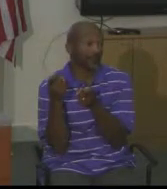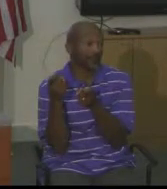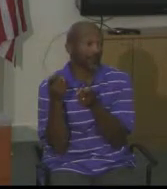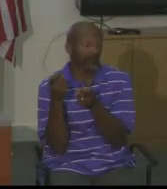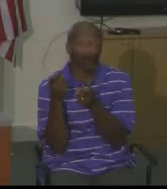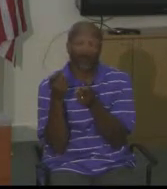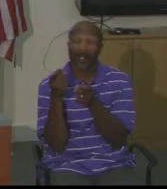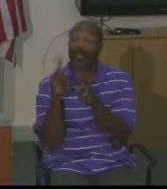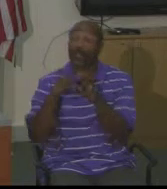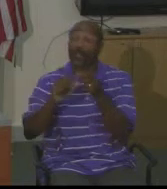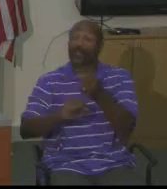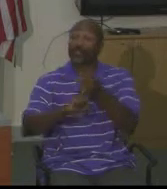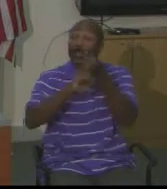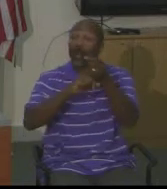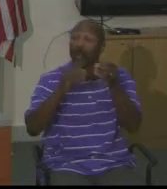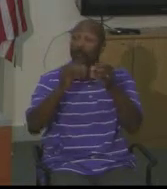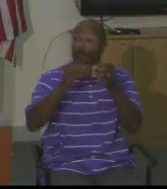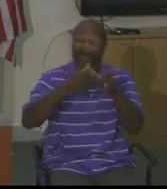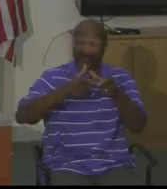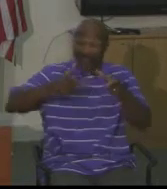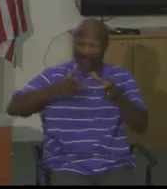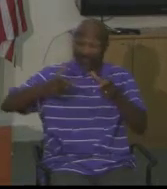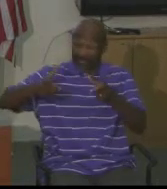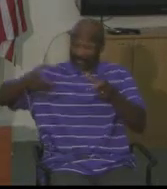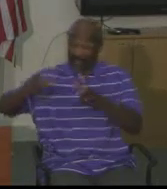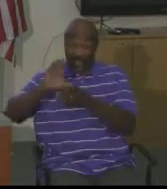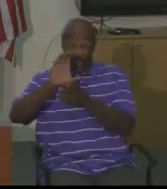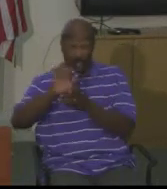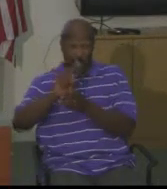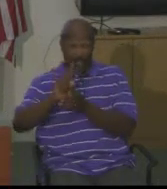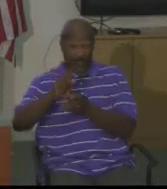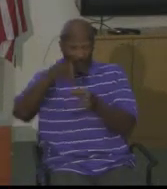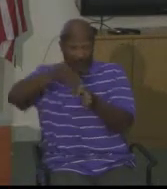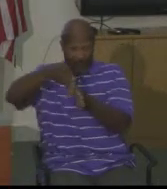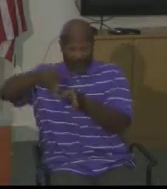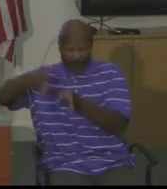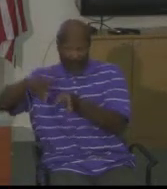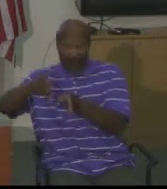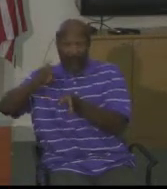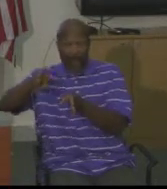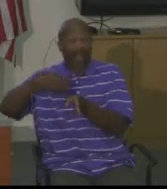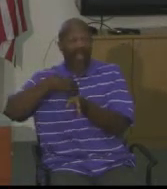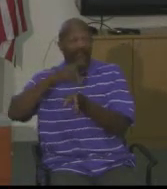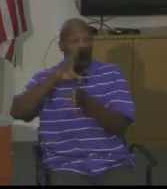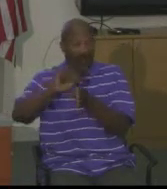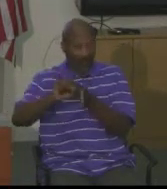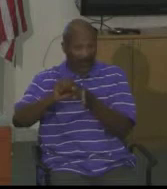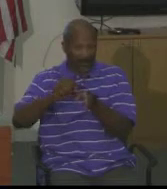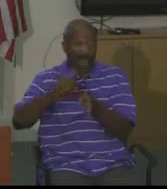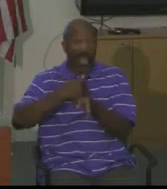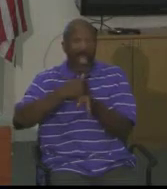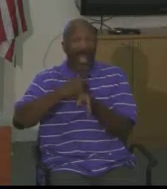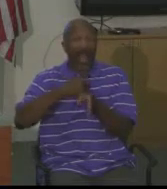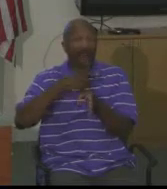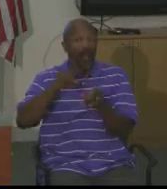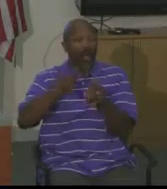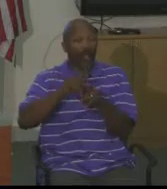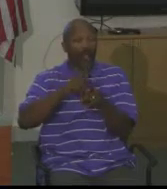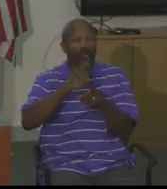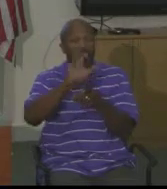In order to support expansion cards, you have to have a bus and you have to have some kind of slot